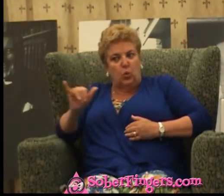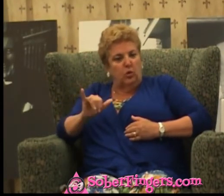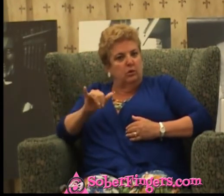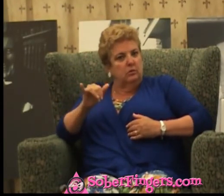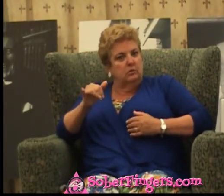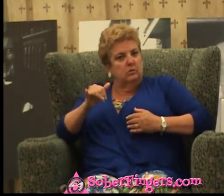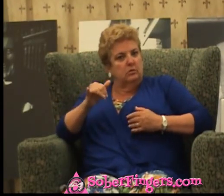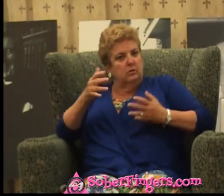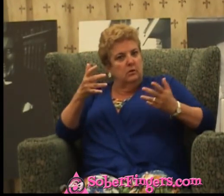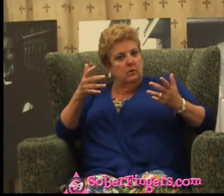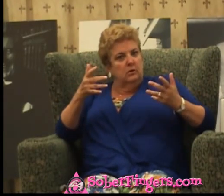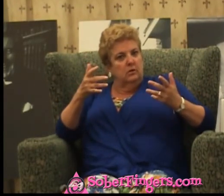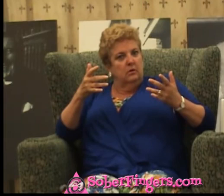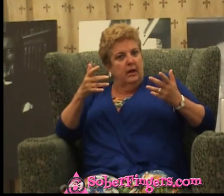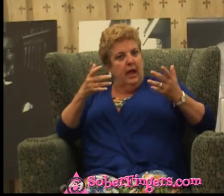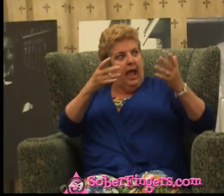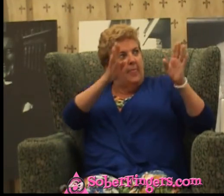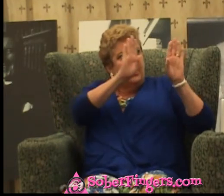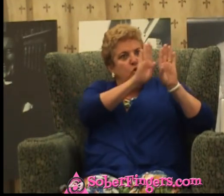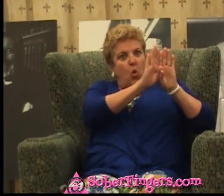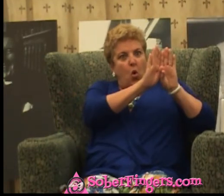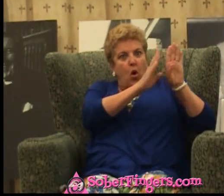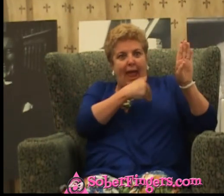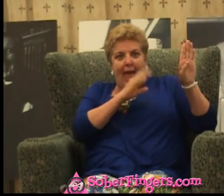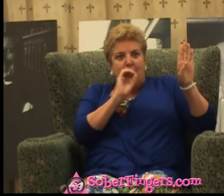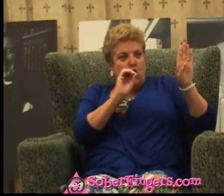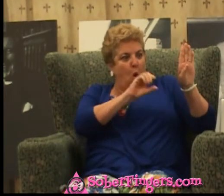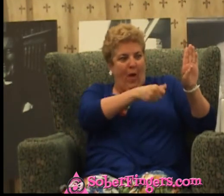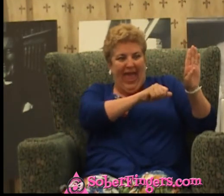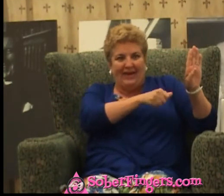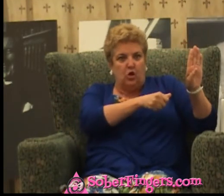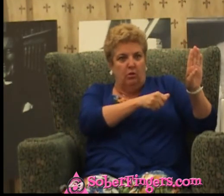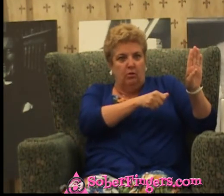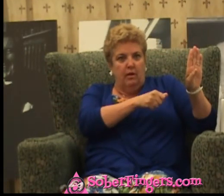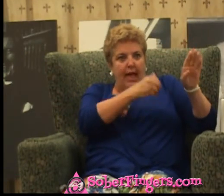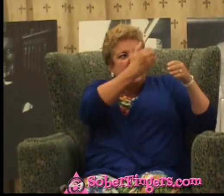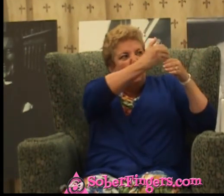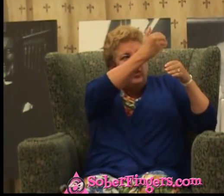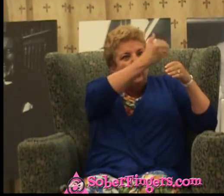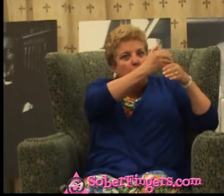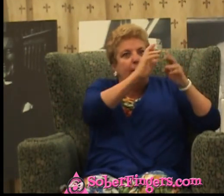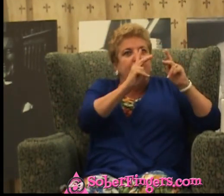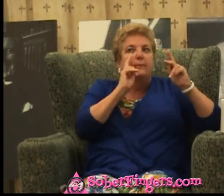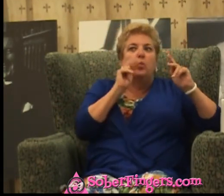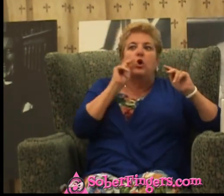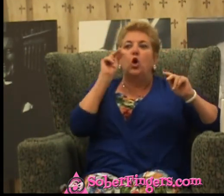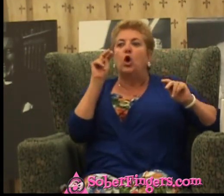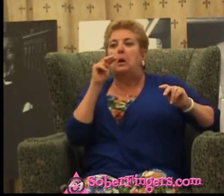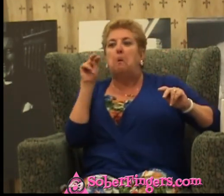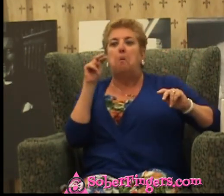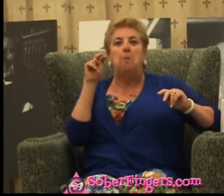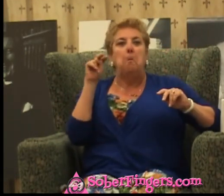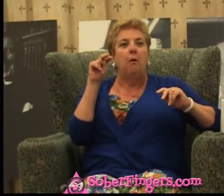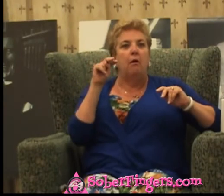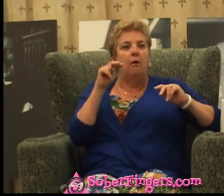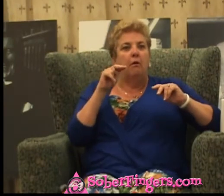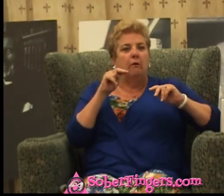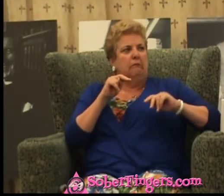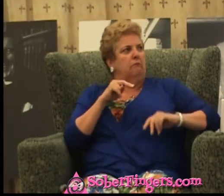And the door had no door handle on it, and it had a little window, and people would look in every so often. And finally